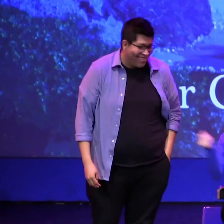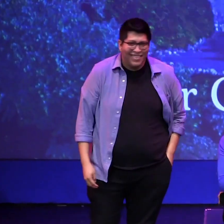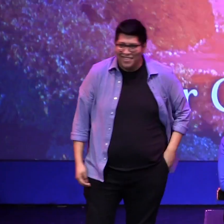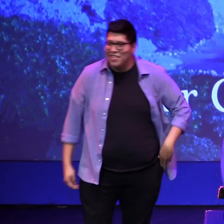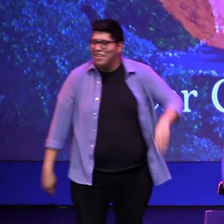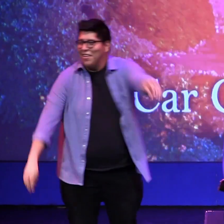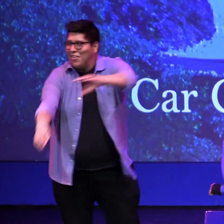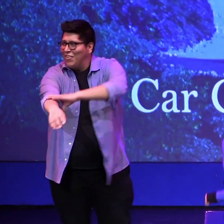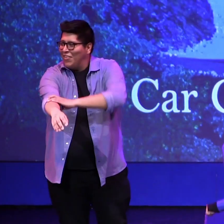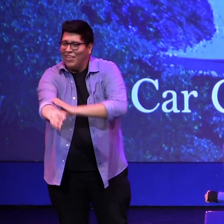go ahead.